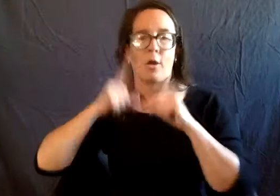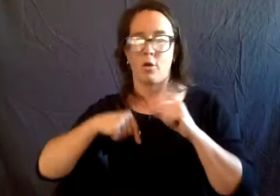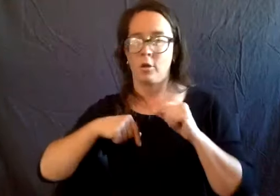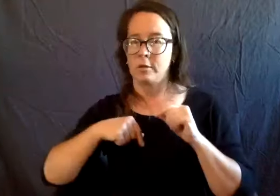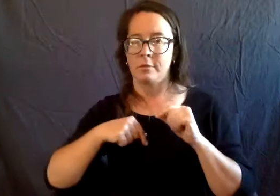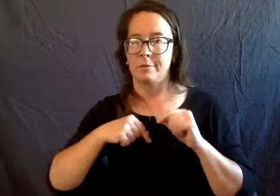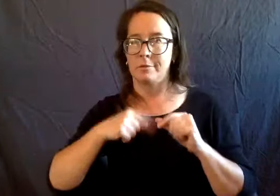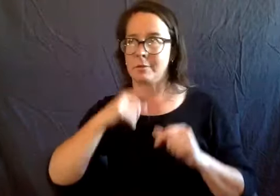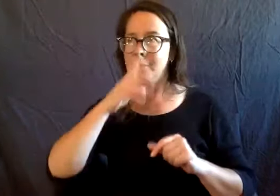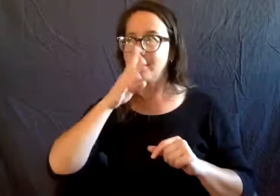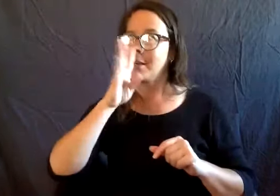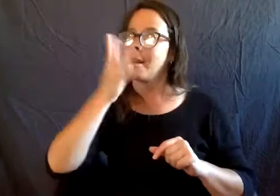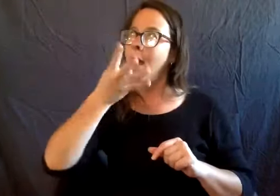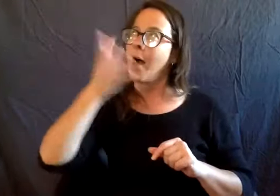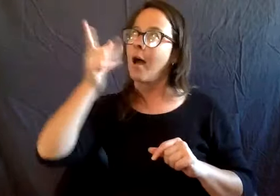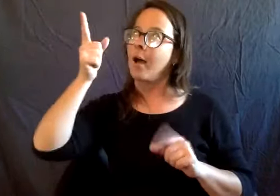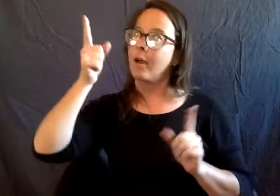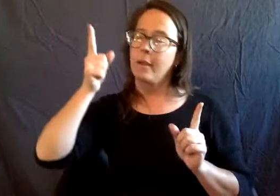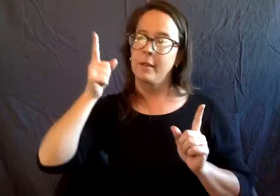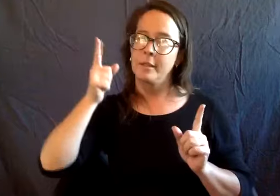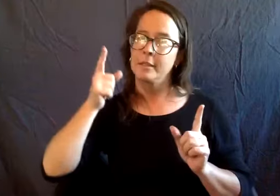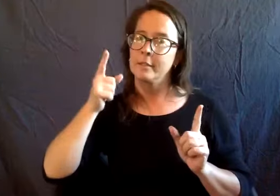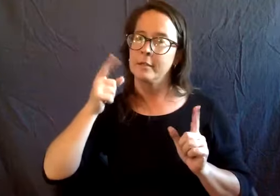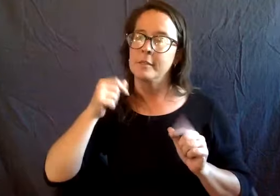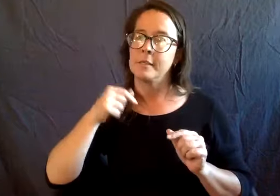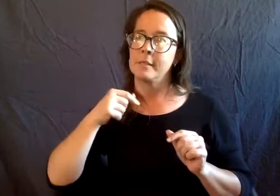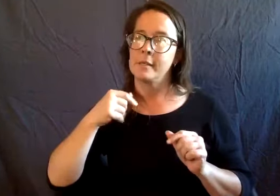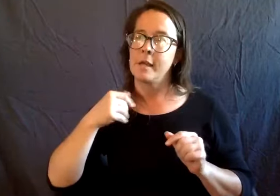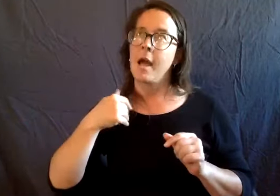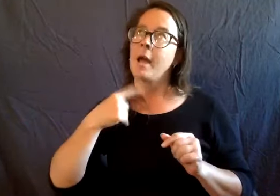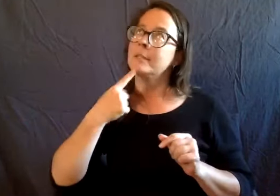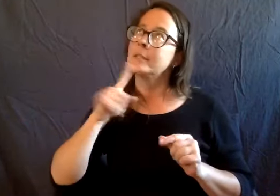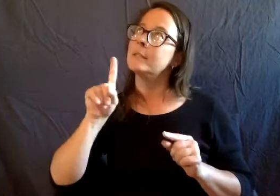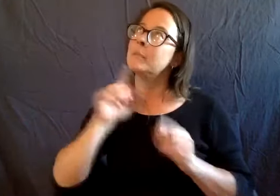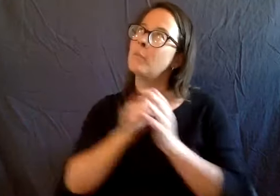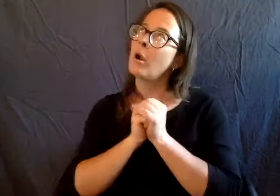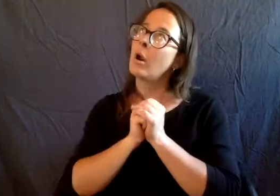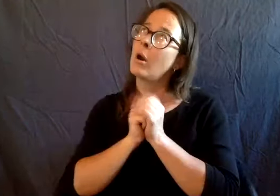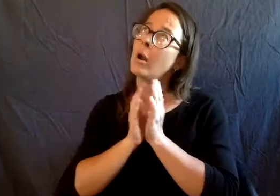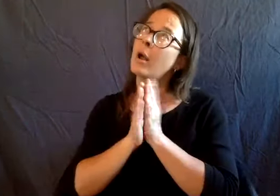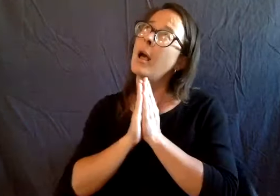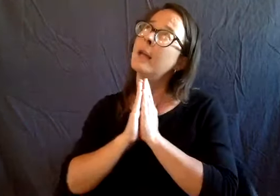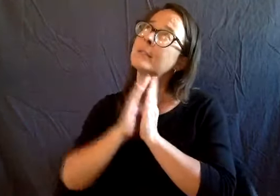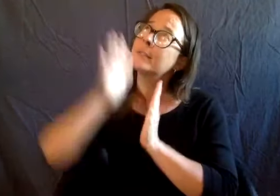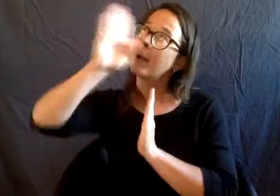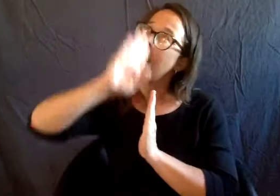deny. And basically, as a result, we had a conversation, and I said a prayer, and I asked God to give me the words to say